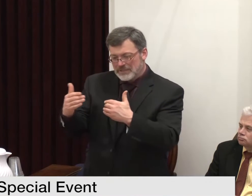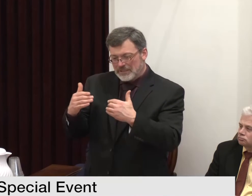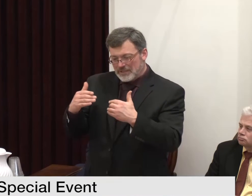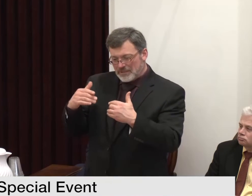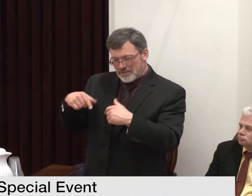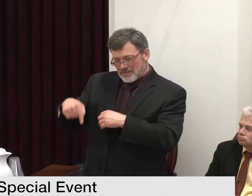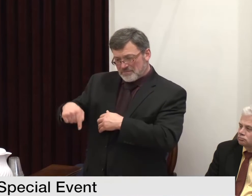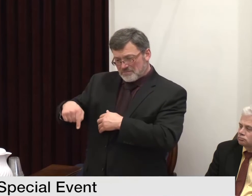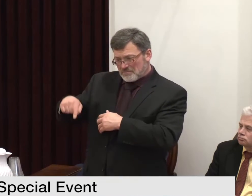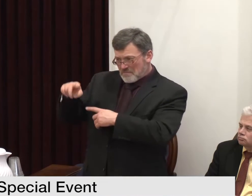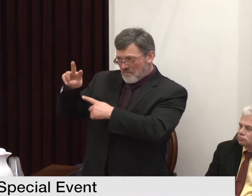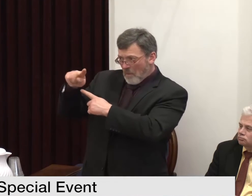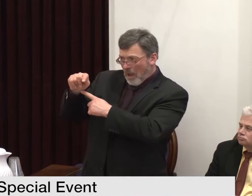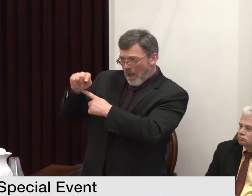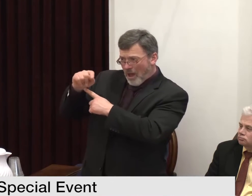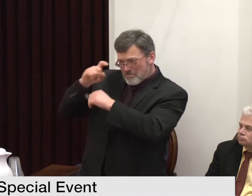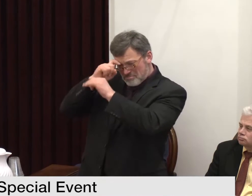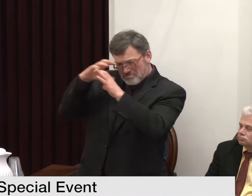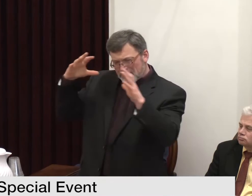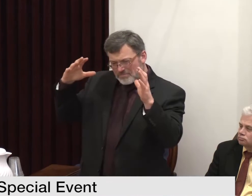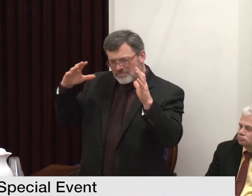Because when they hear an act,